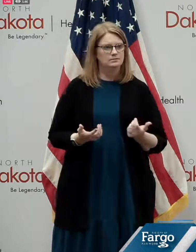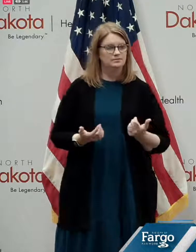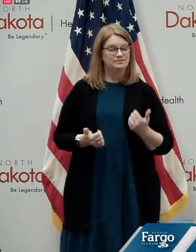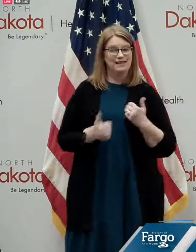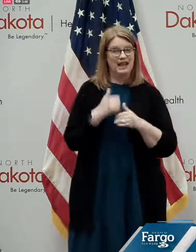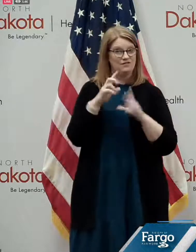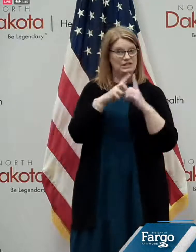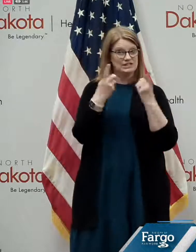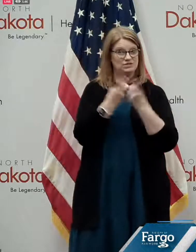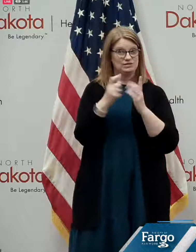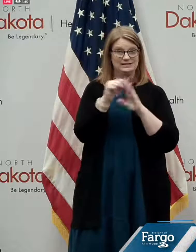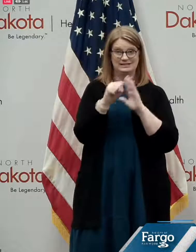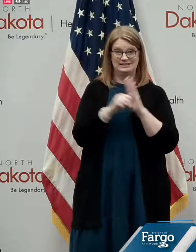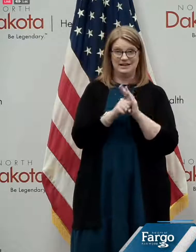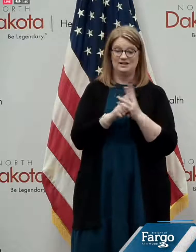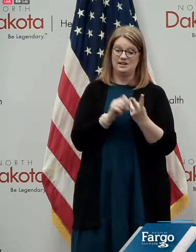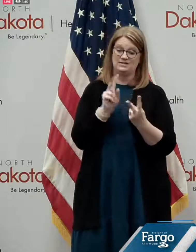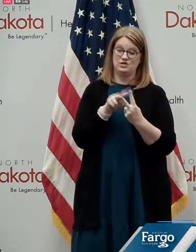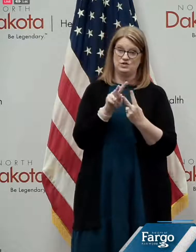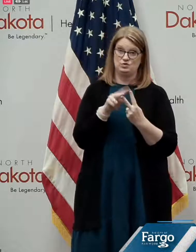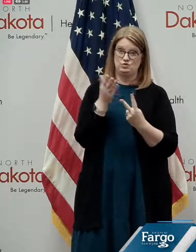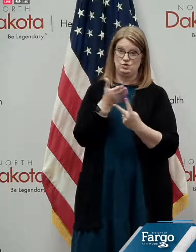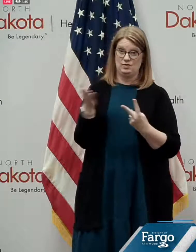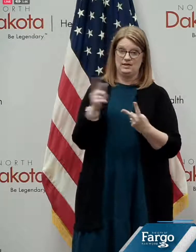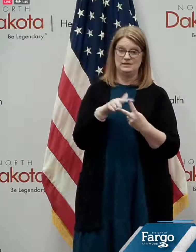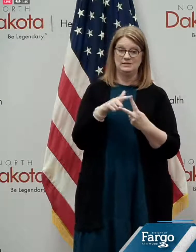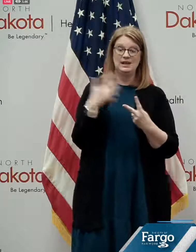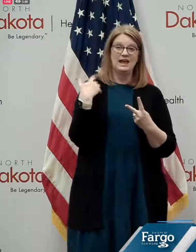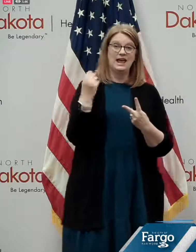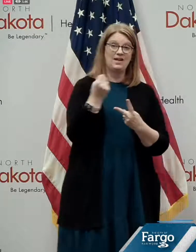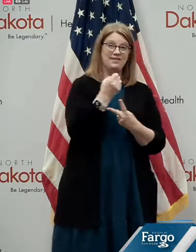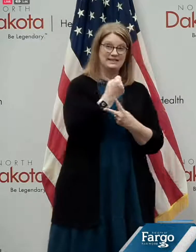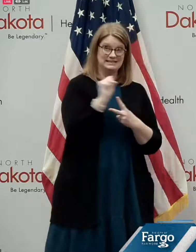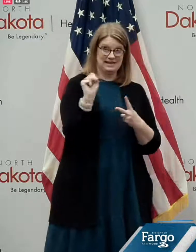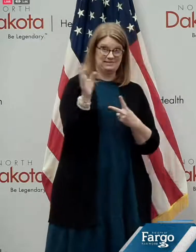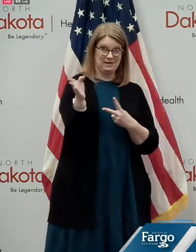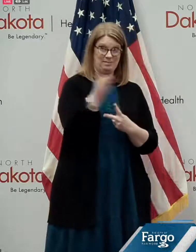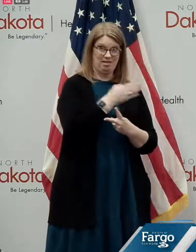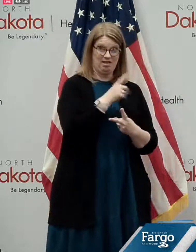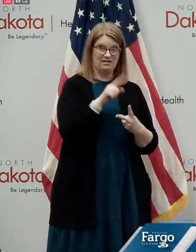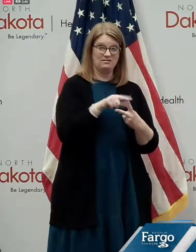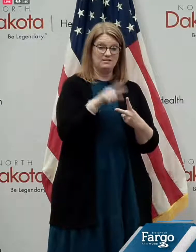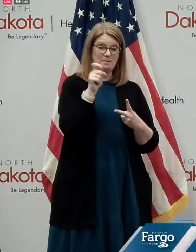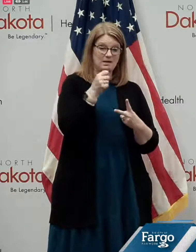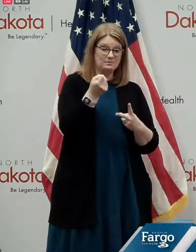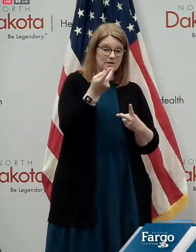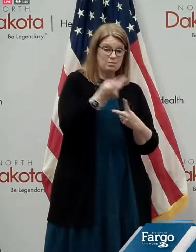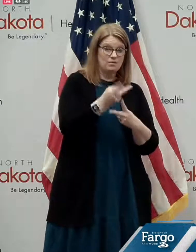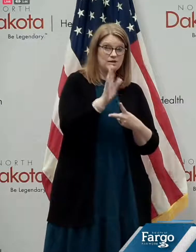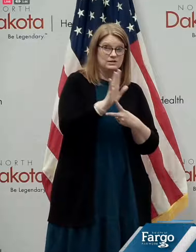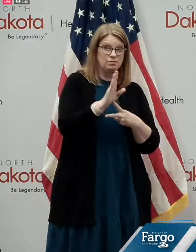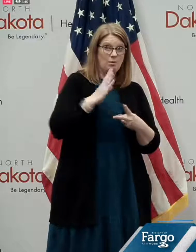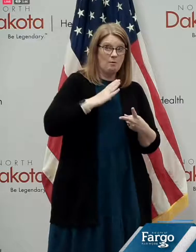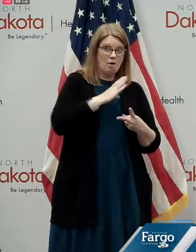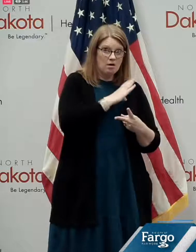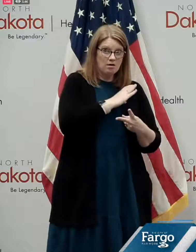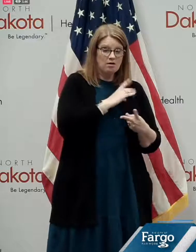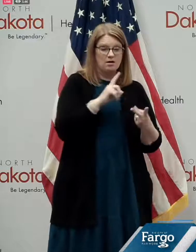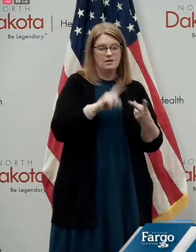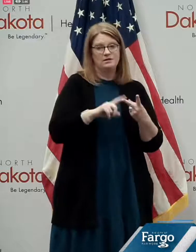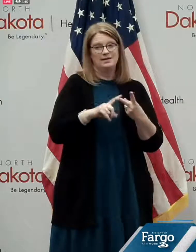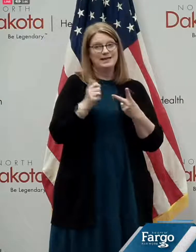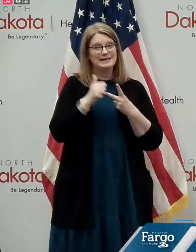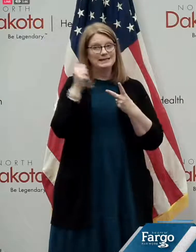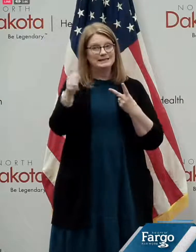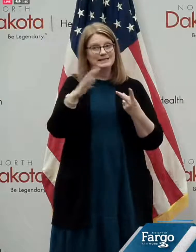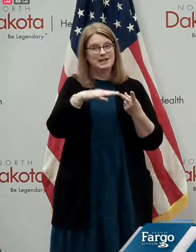district in the state is going to have two things on file. They're going to have a health and safety plan that has to be approved by their school board, and they're going to have a distance